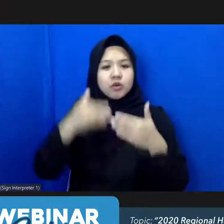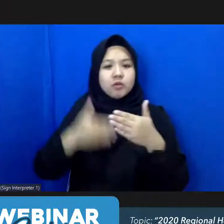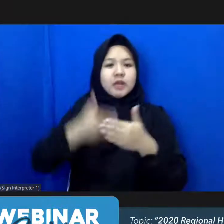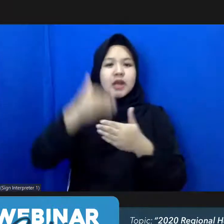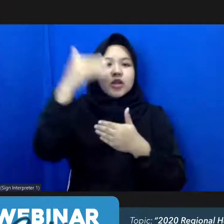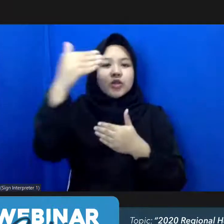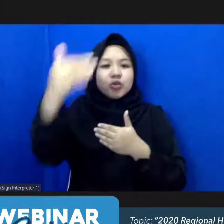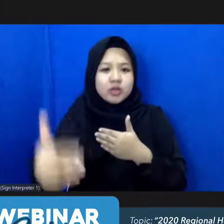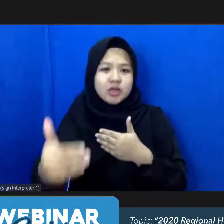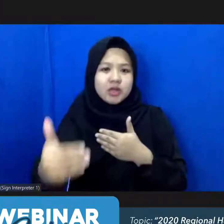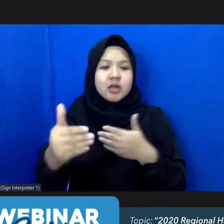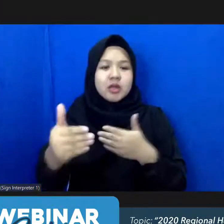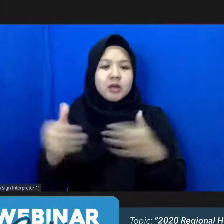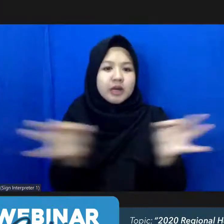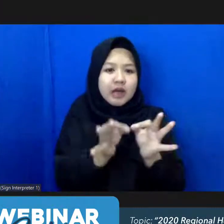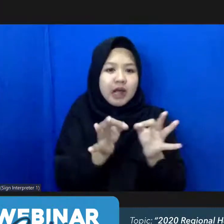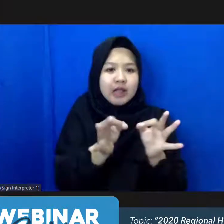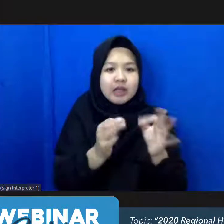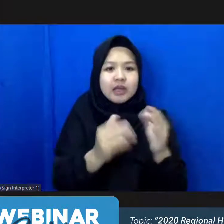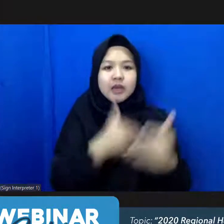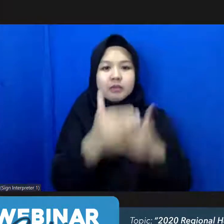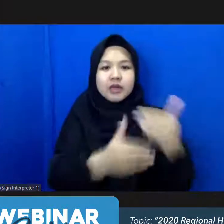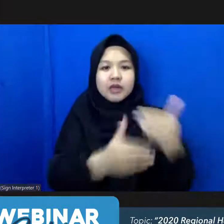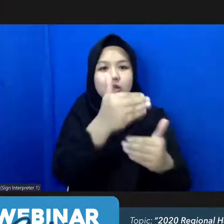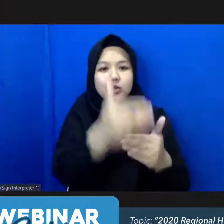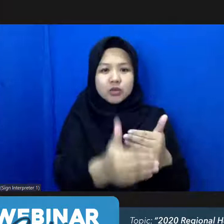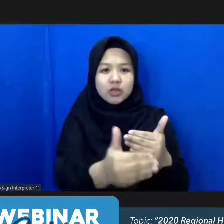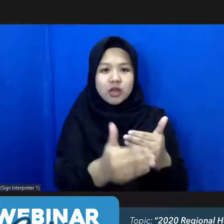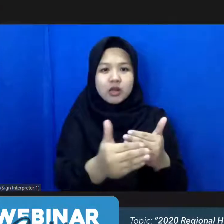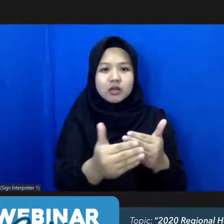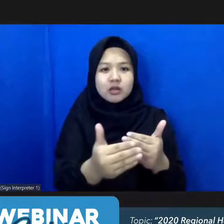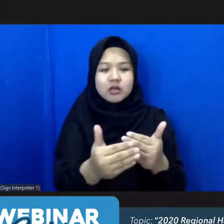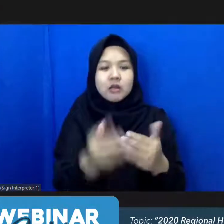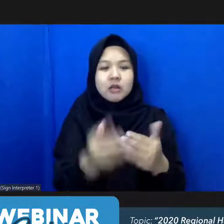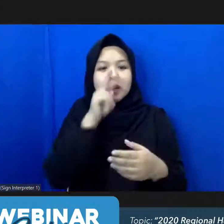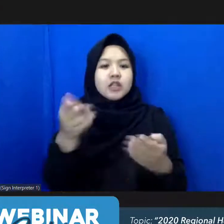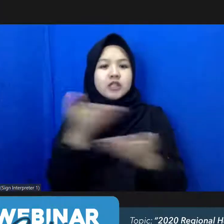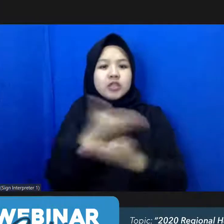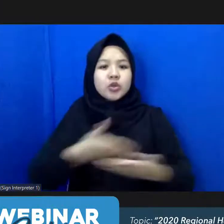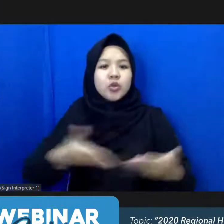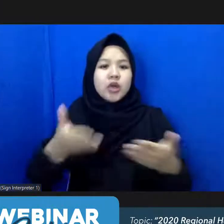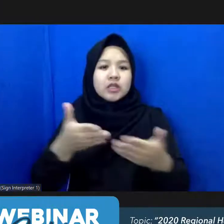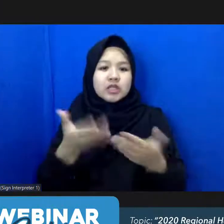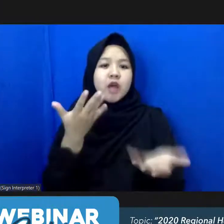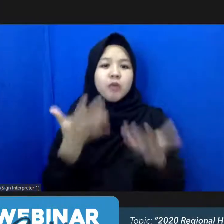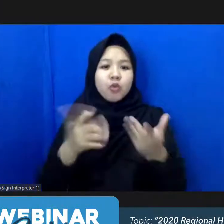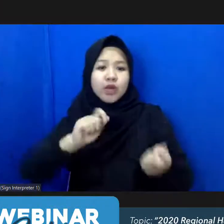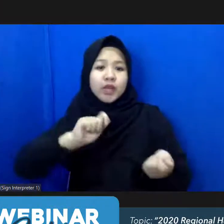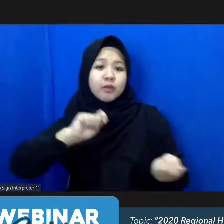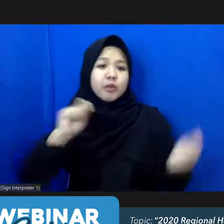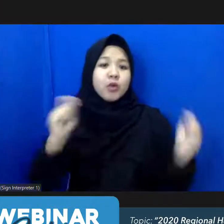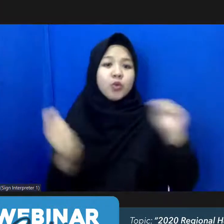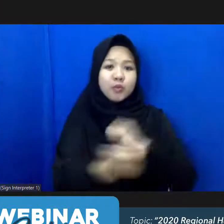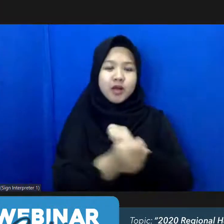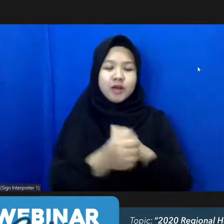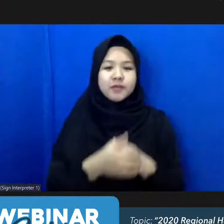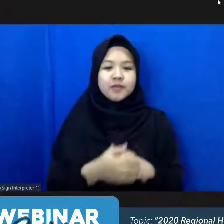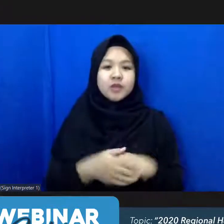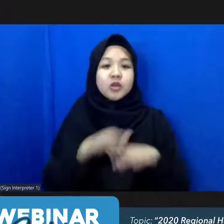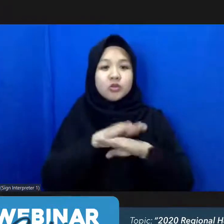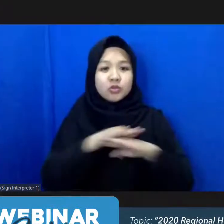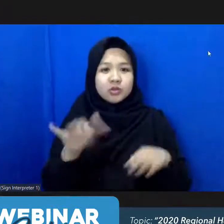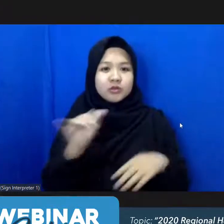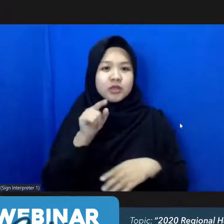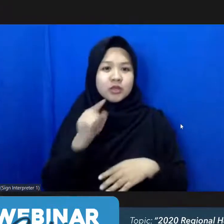this approach continues even as the situation may change. So I'll leave it there, and I'll just to say excited to be part of